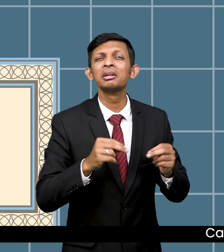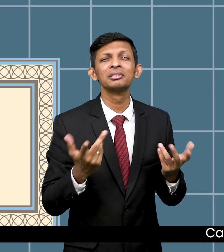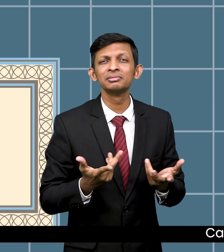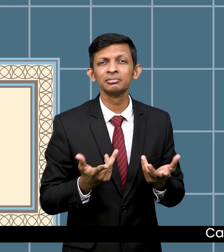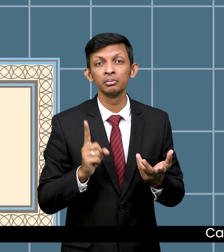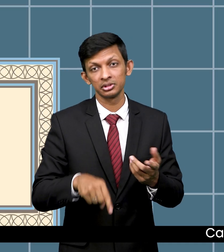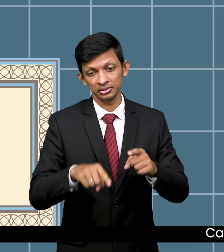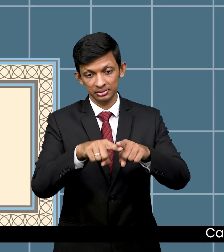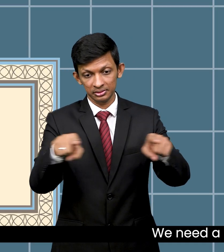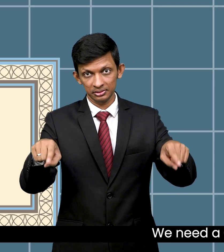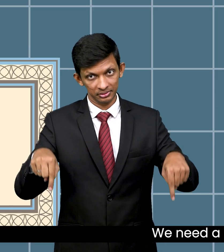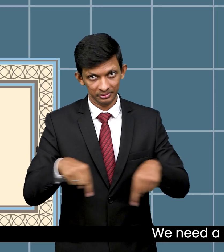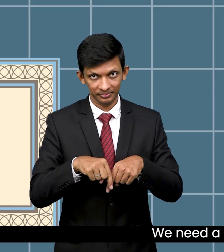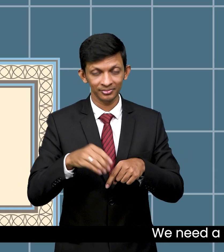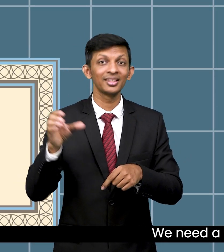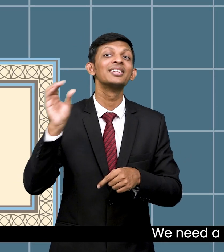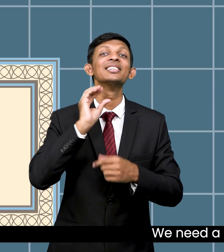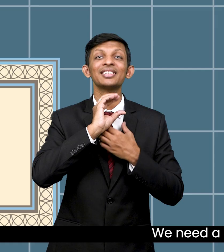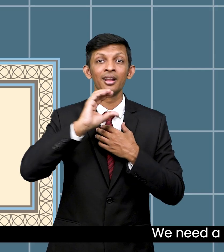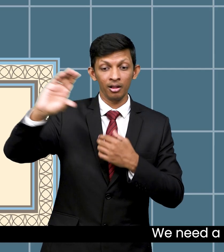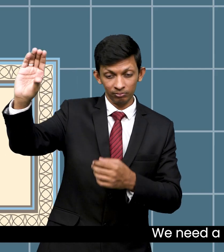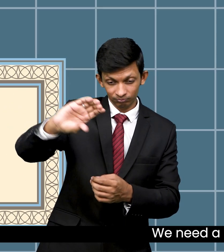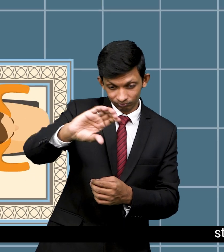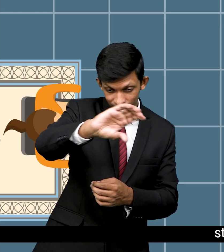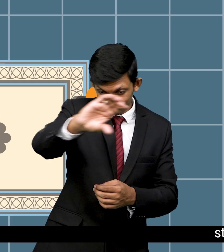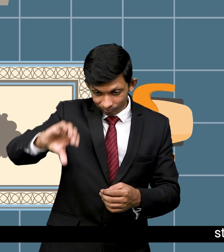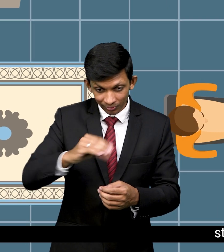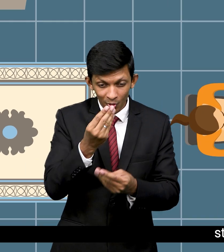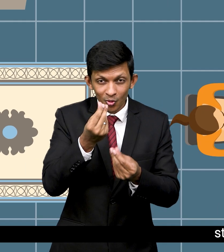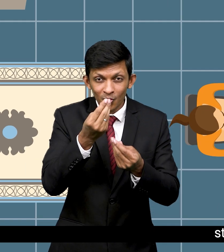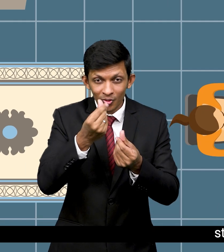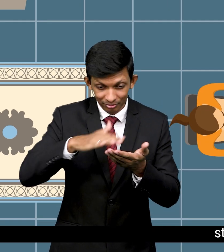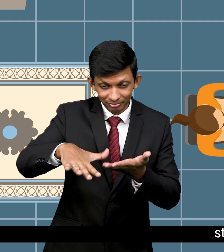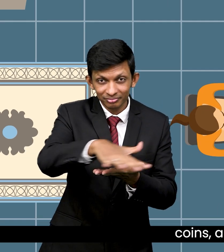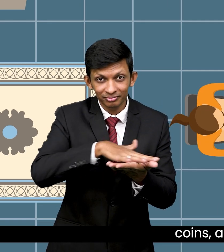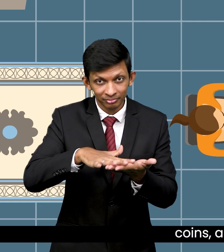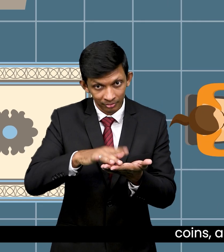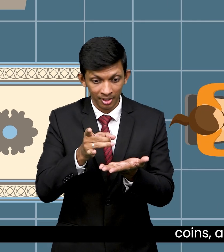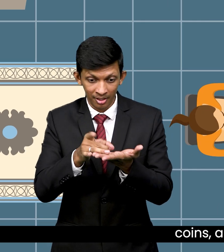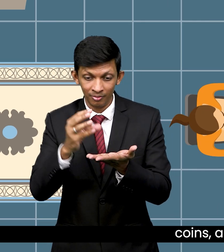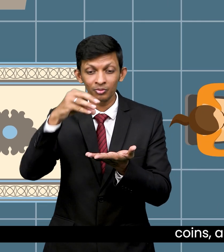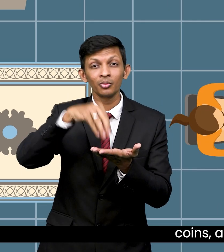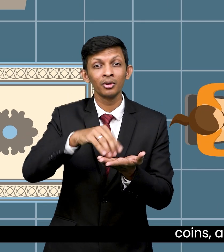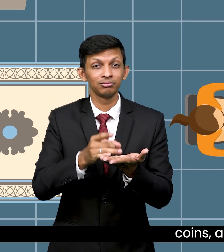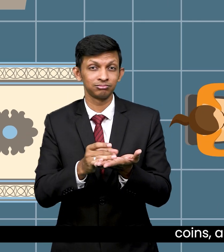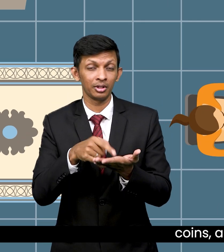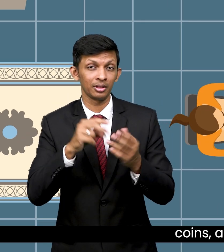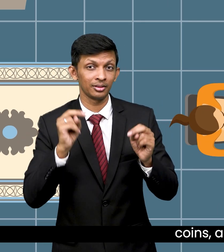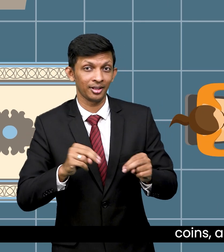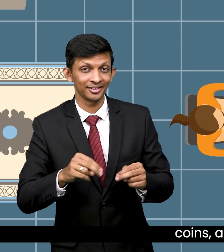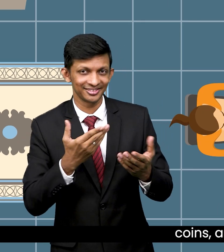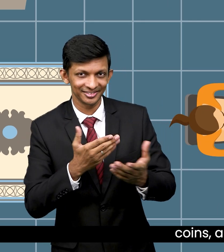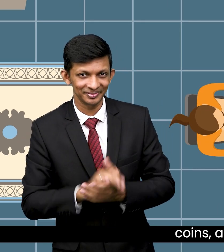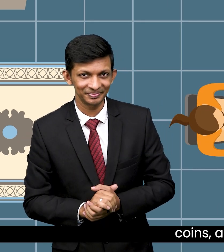Caroms. We need a carom board, striker, coins and